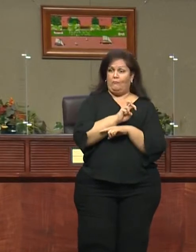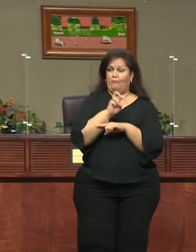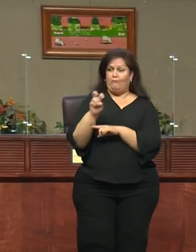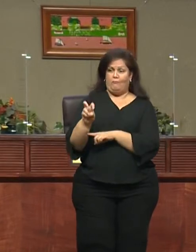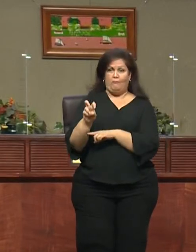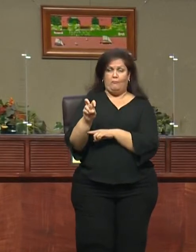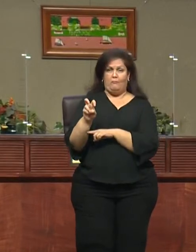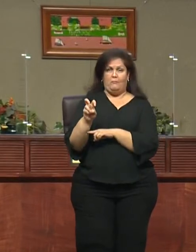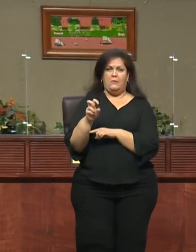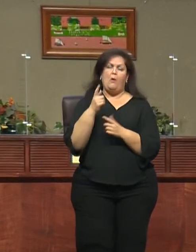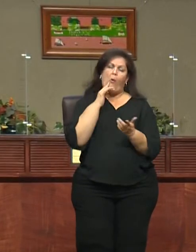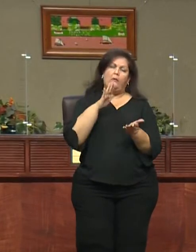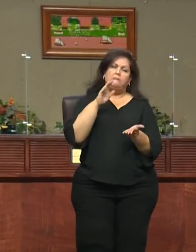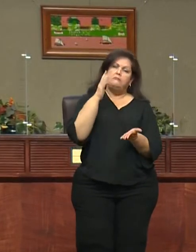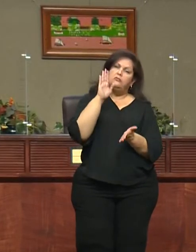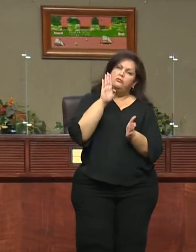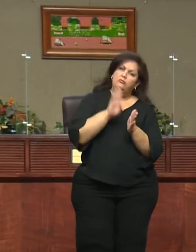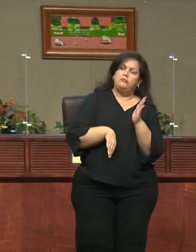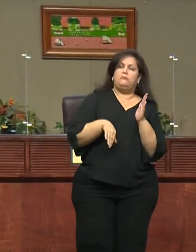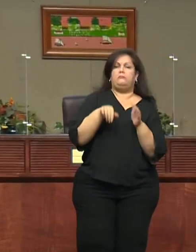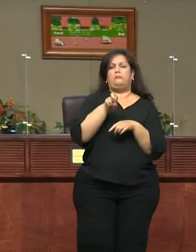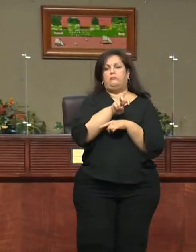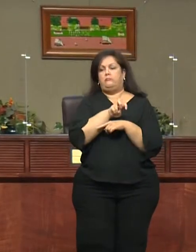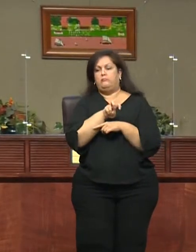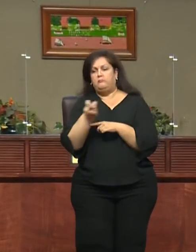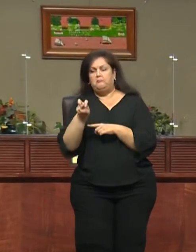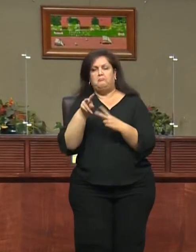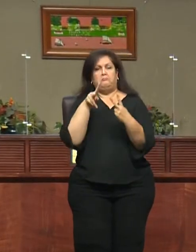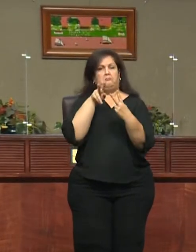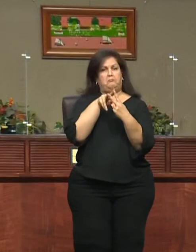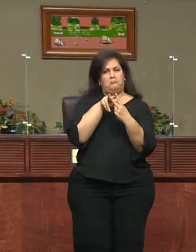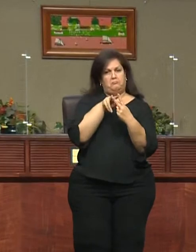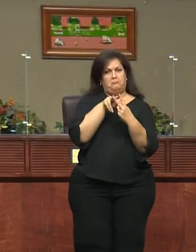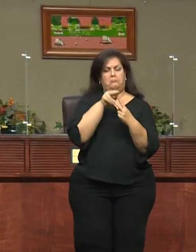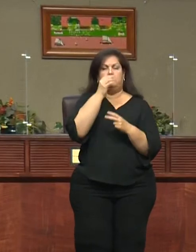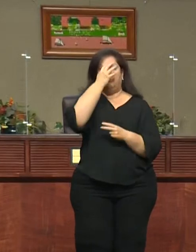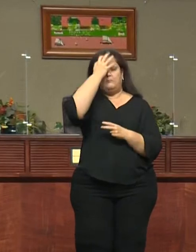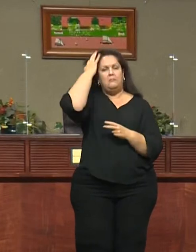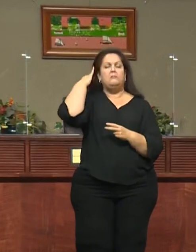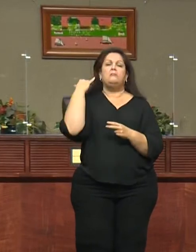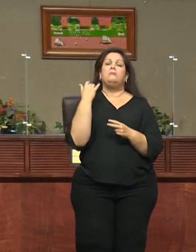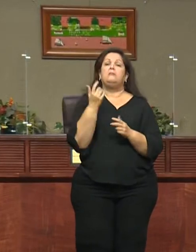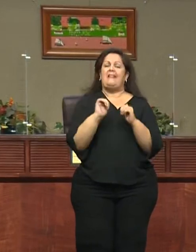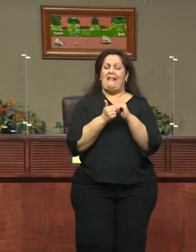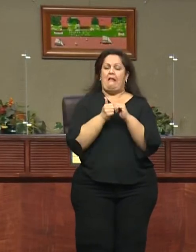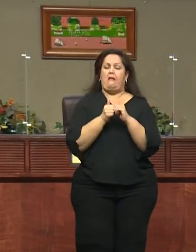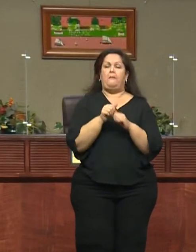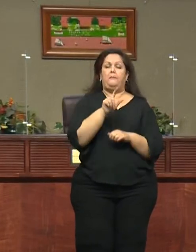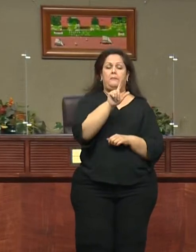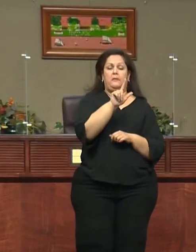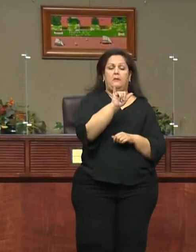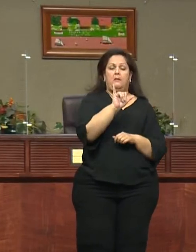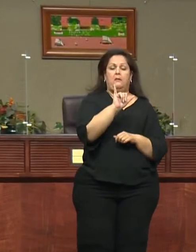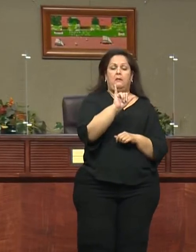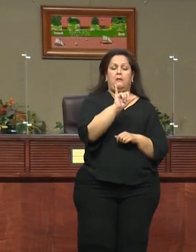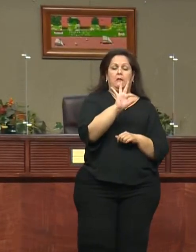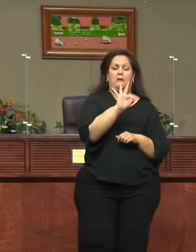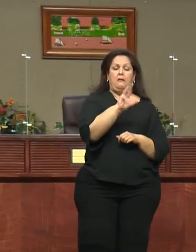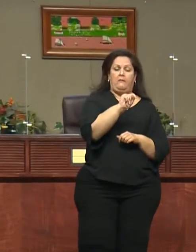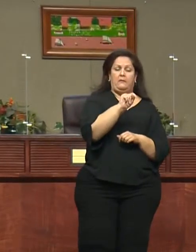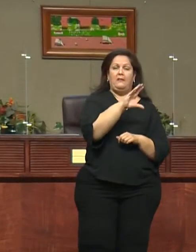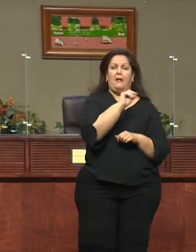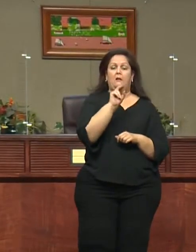I'm going to say low-cost ride to any vaccination location as well. Lyft and Uber